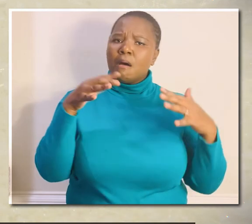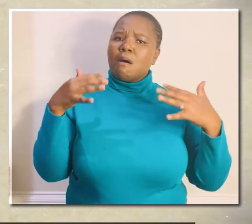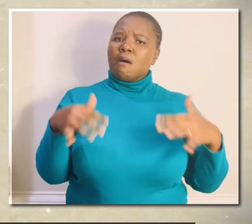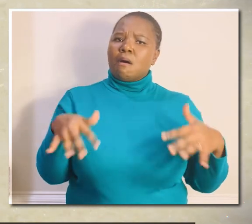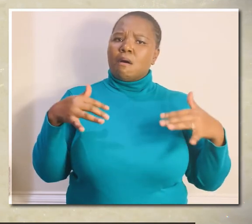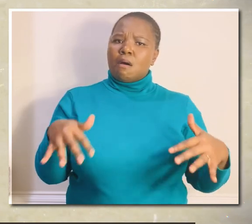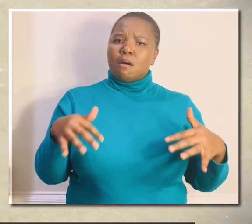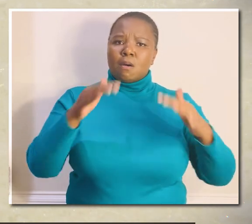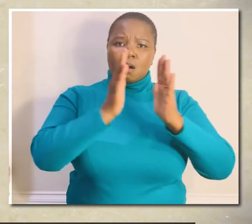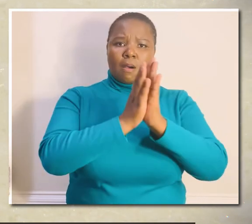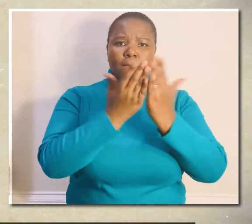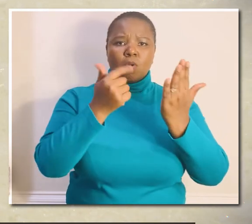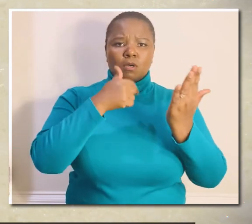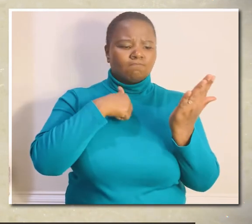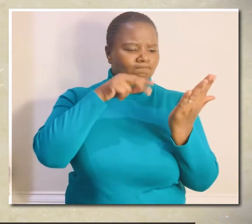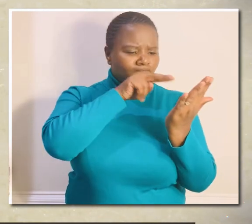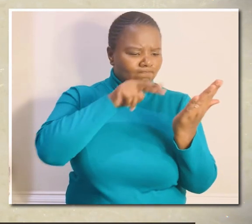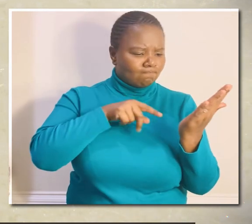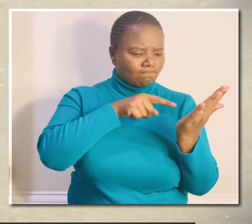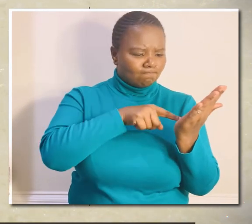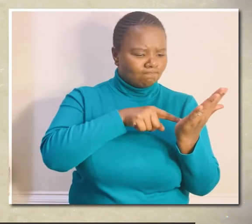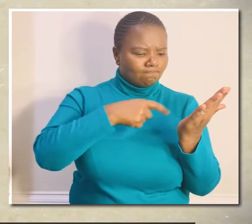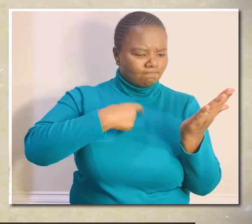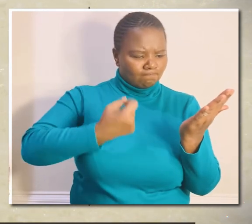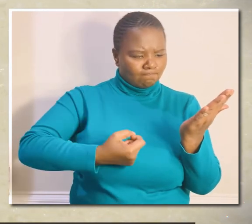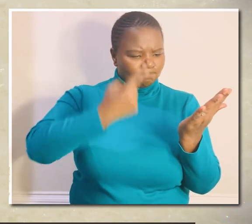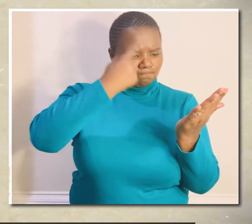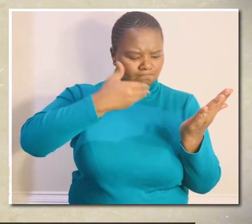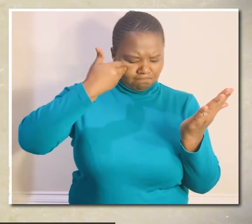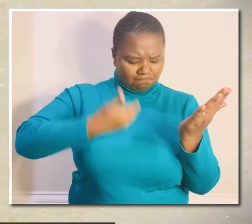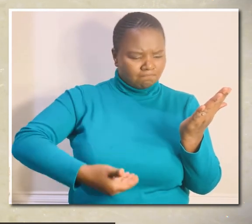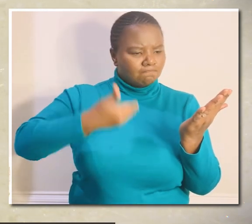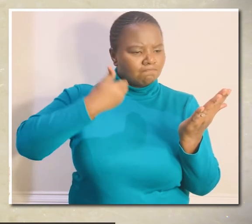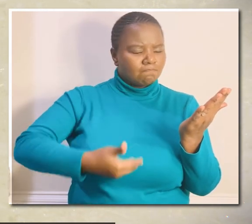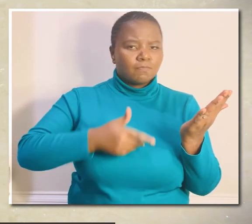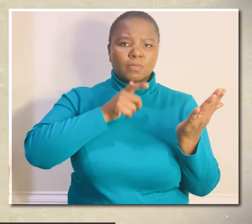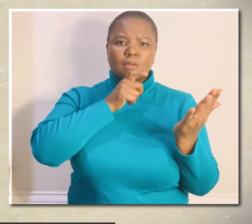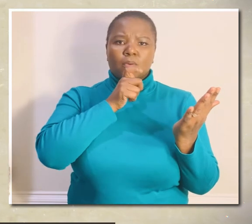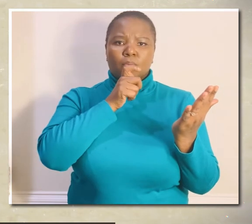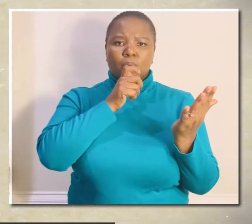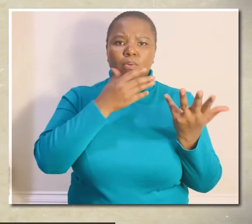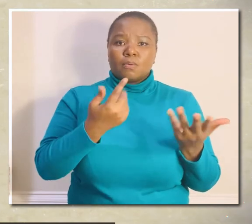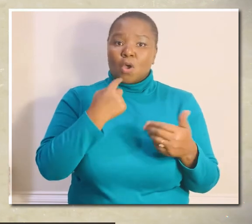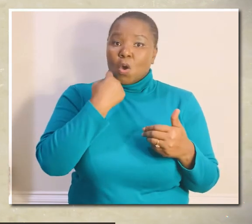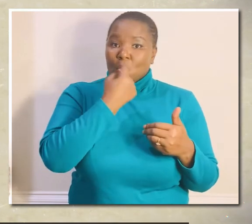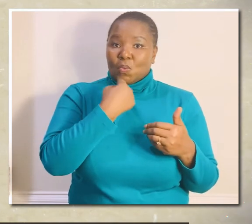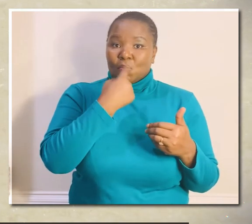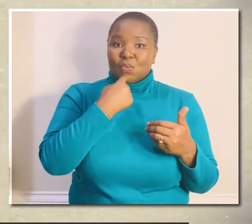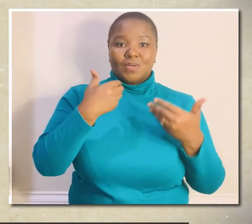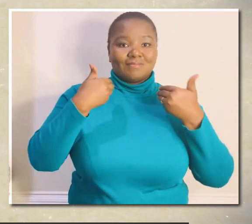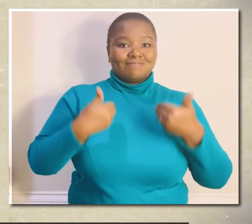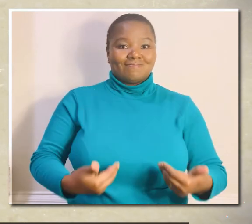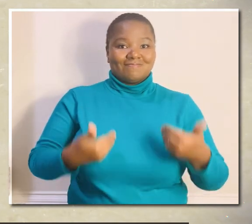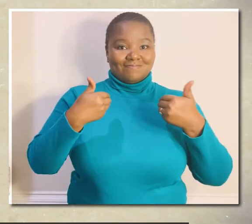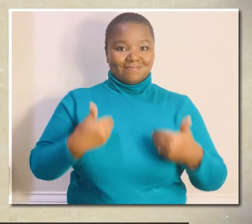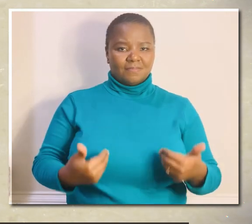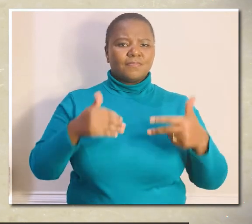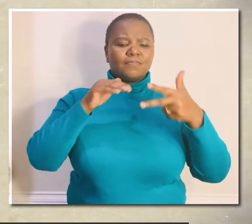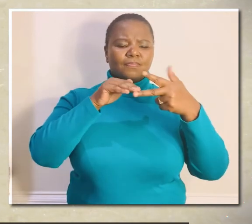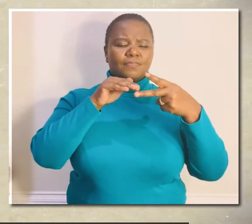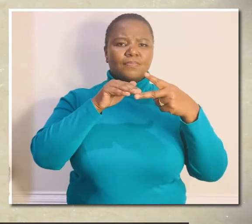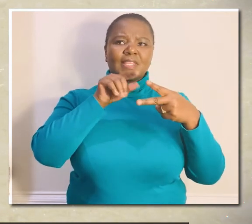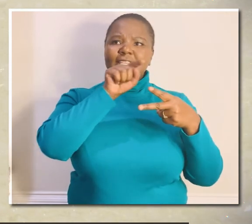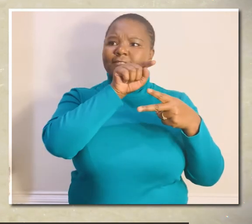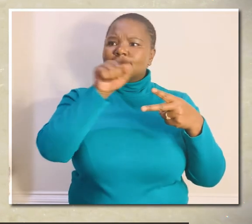know, this book has helped me understand who I am. This book has helped me understand that there are other people out